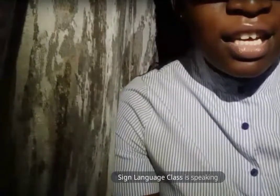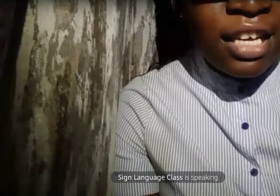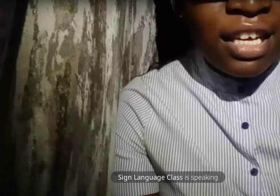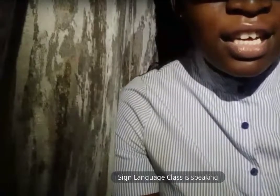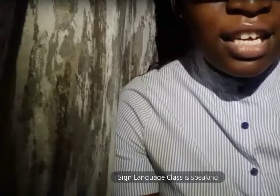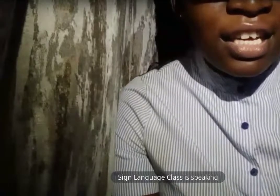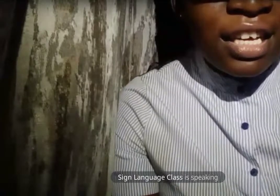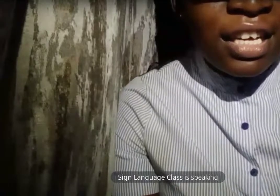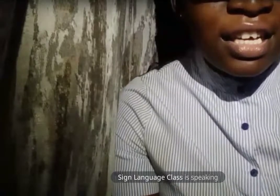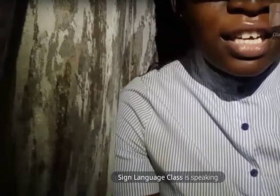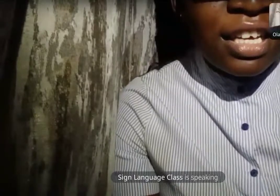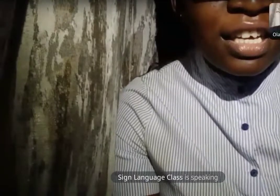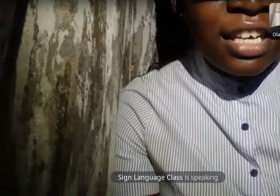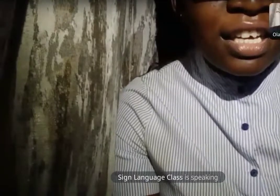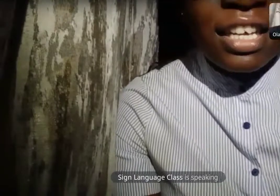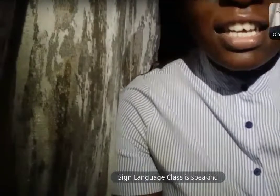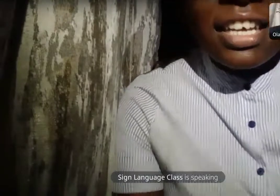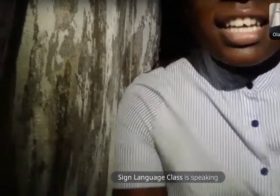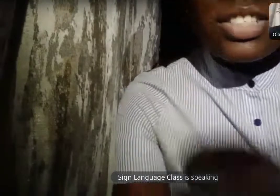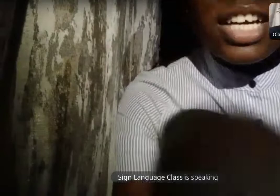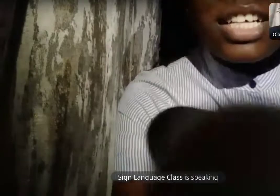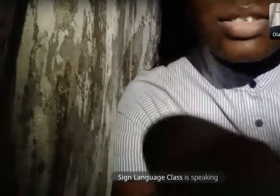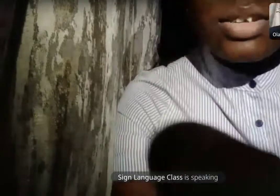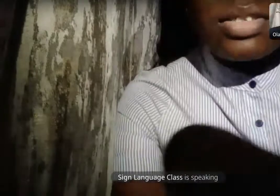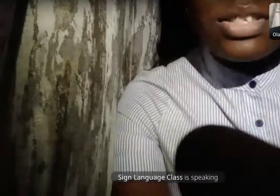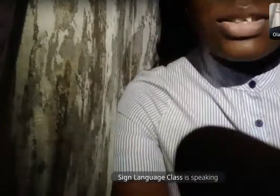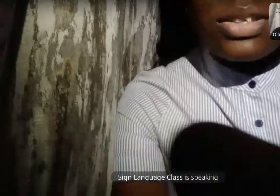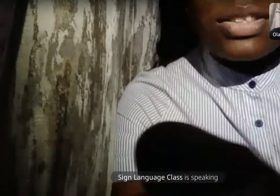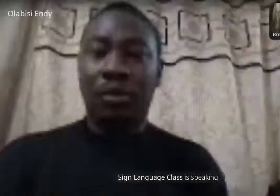Endurance, now. over to you. Okay, So okay.